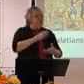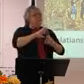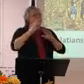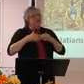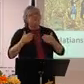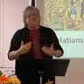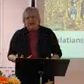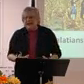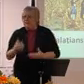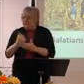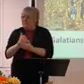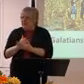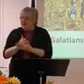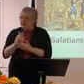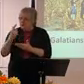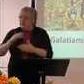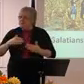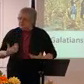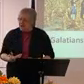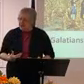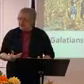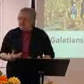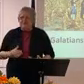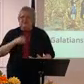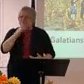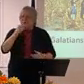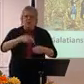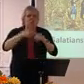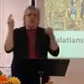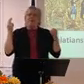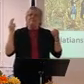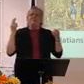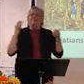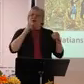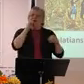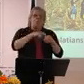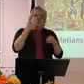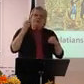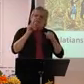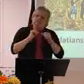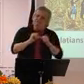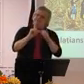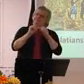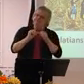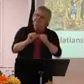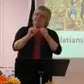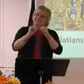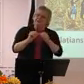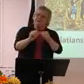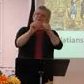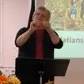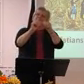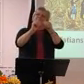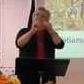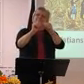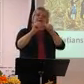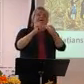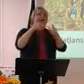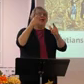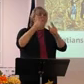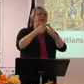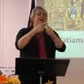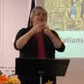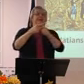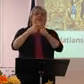tired. Amen? Amen. But don't quit. Keep going. And then the